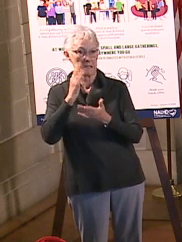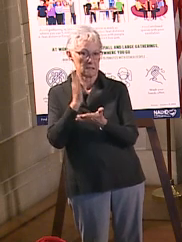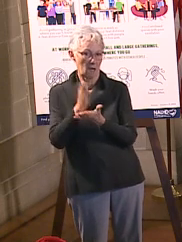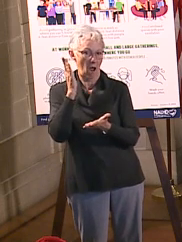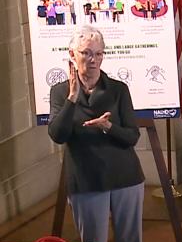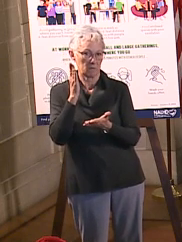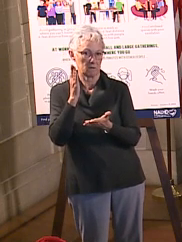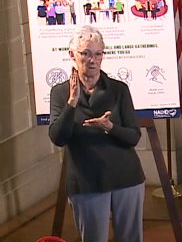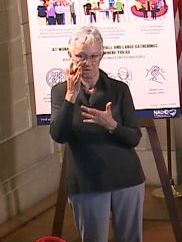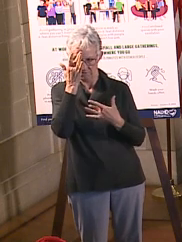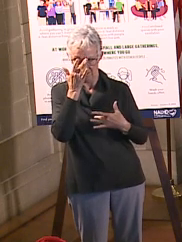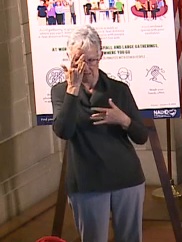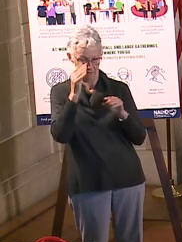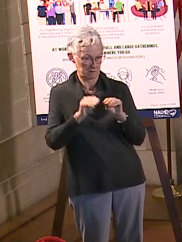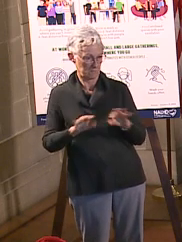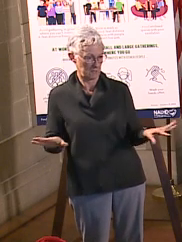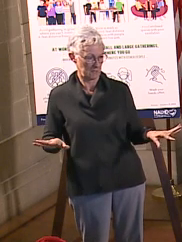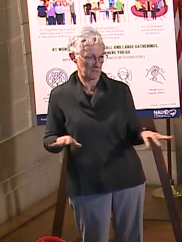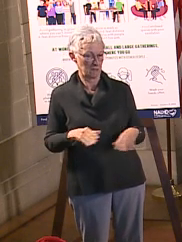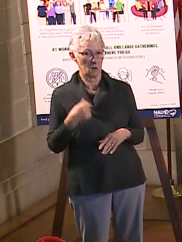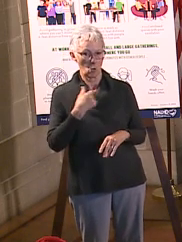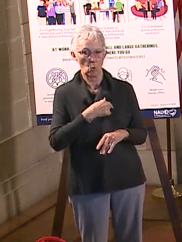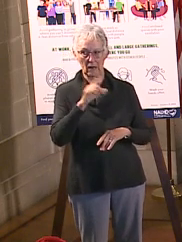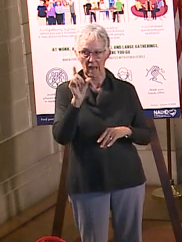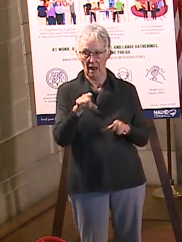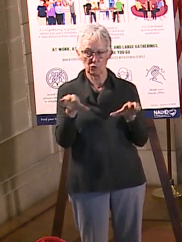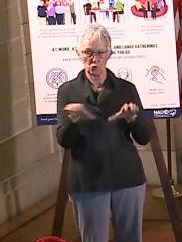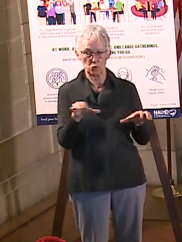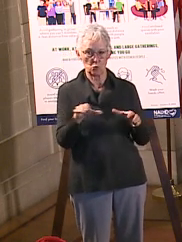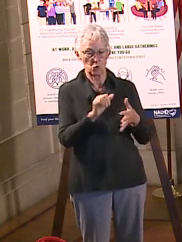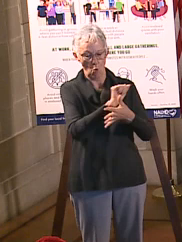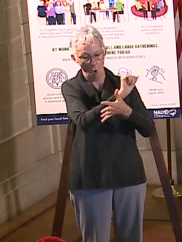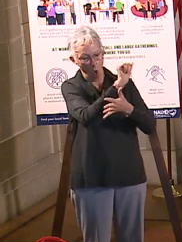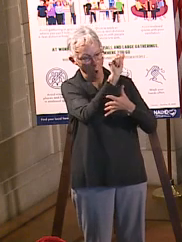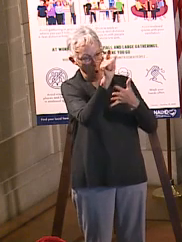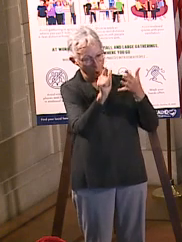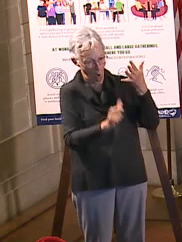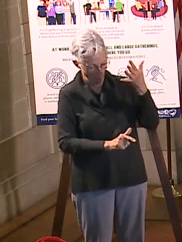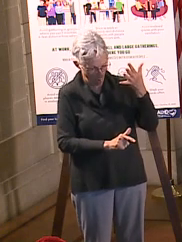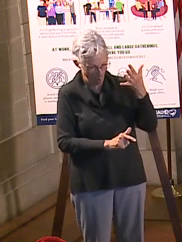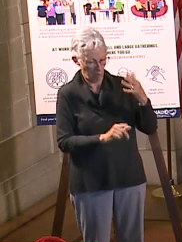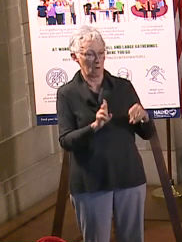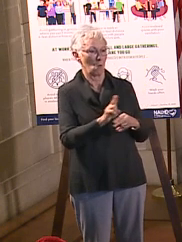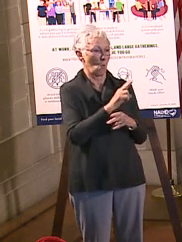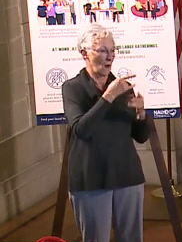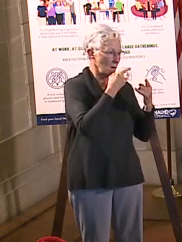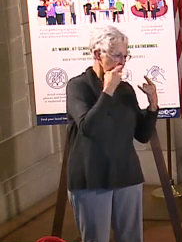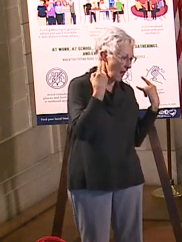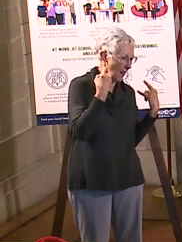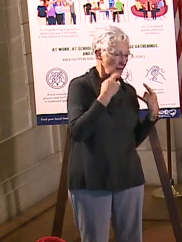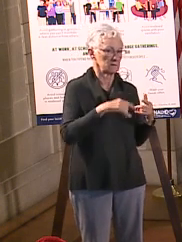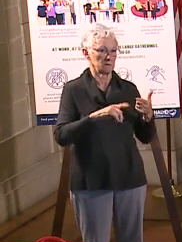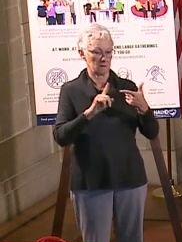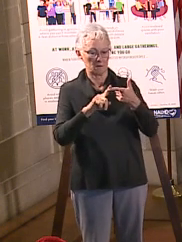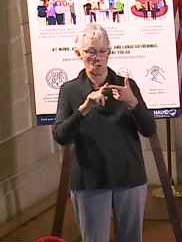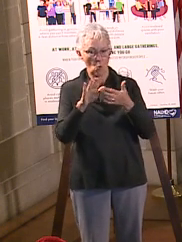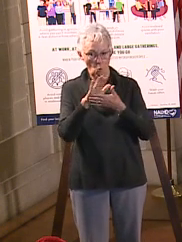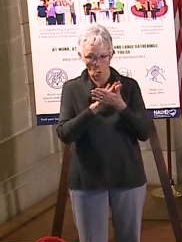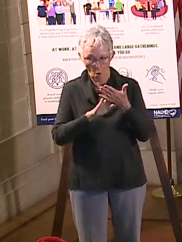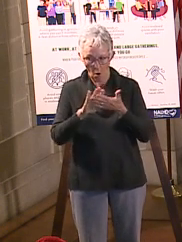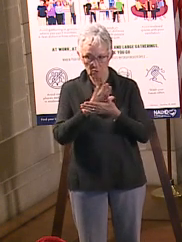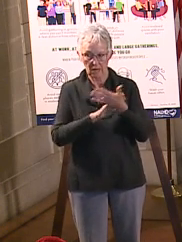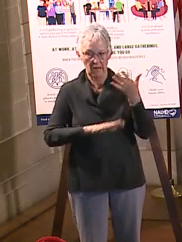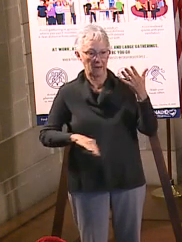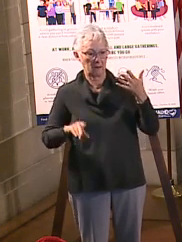Swiss cheese layered effect we keep talking about. So it's, yes, wear a mask when you're going to the store, but also make sure you're washing your hands often, that you're staying home